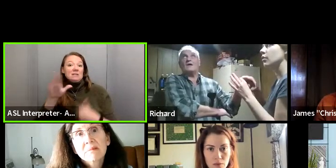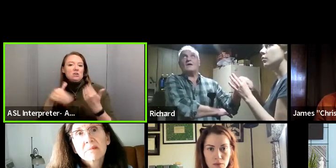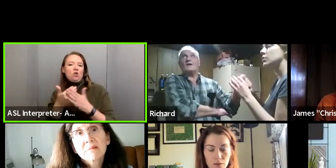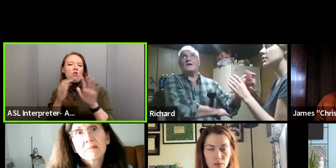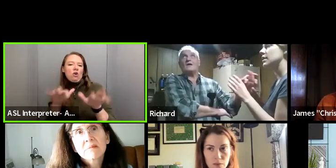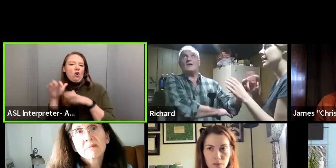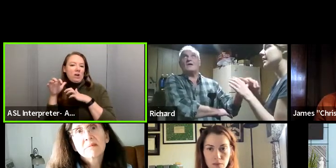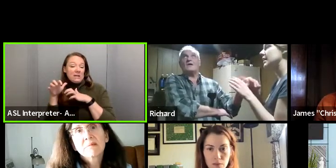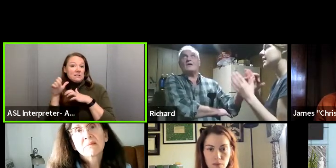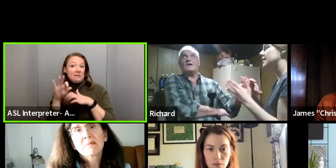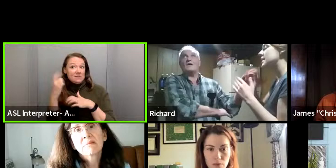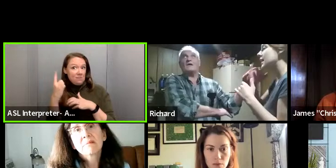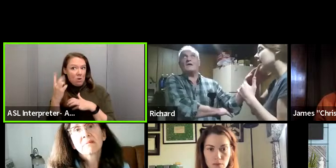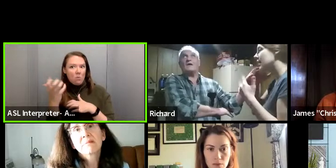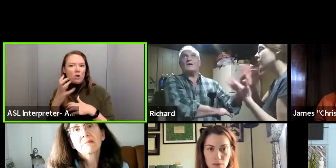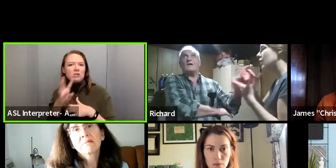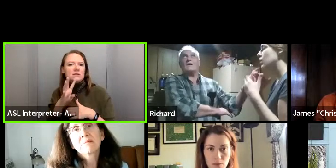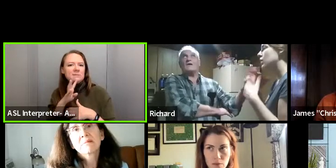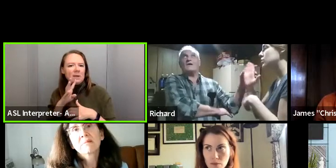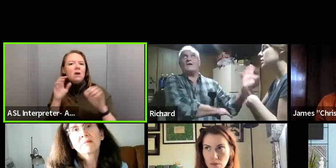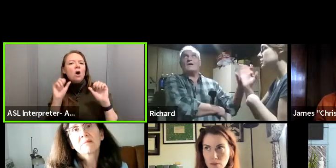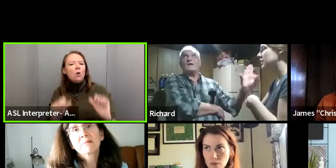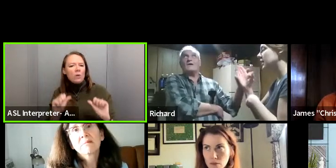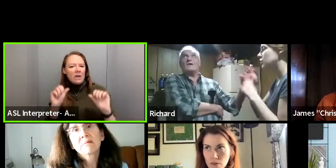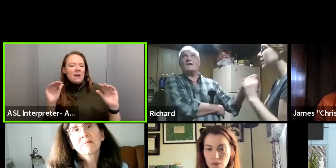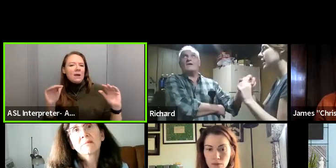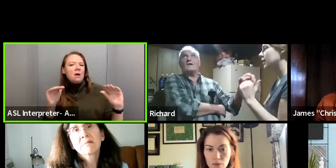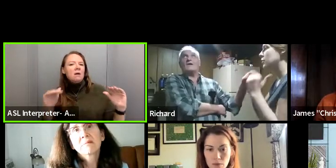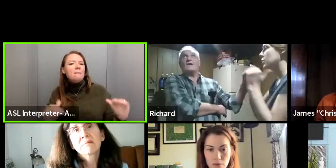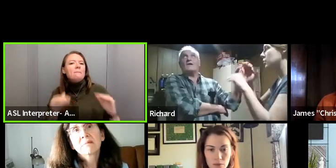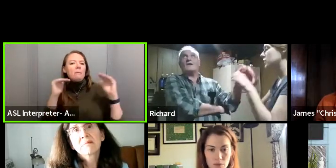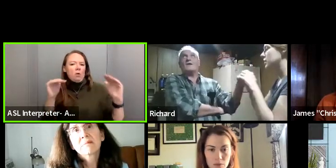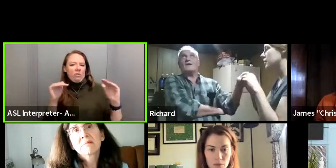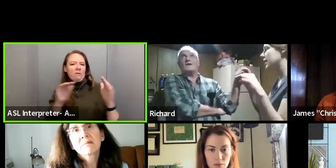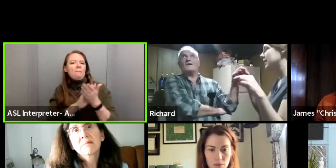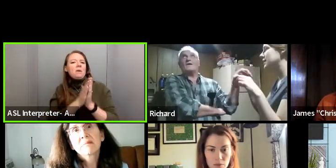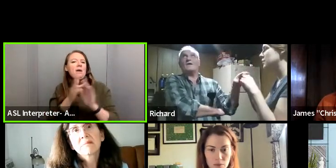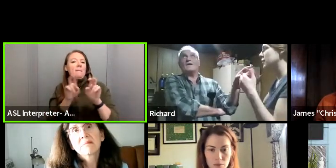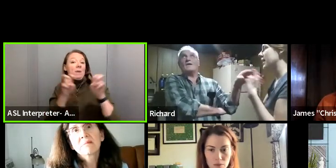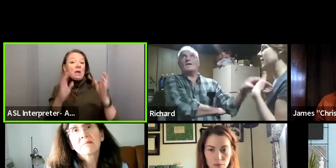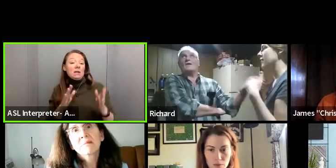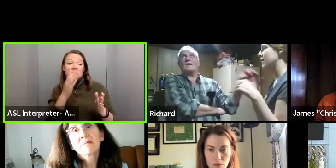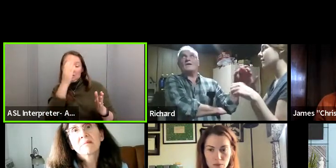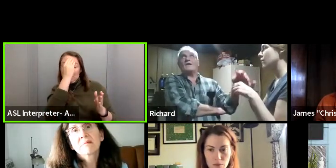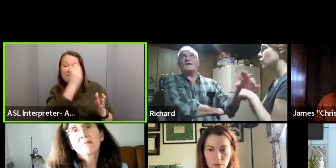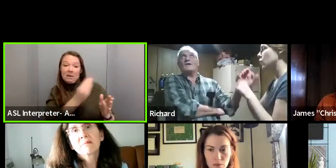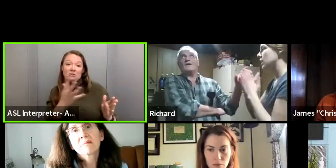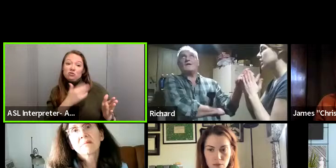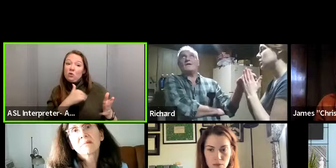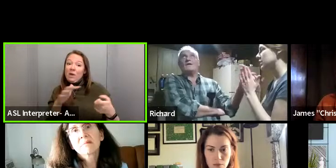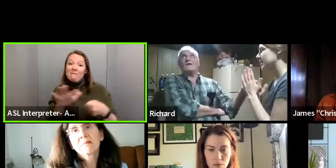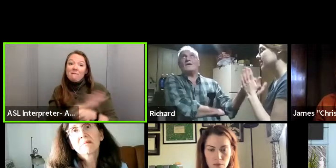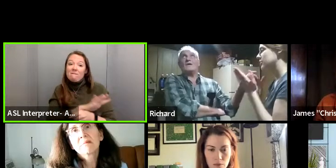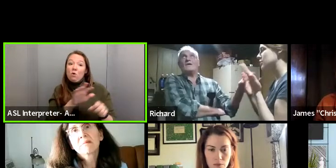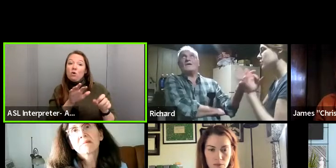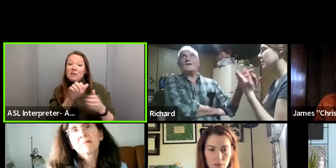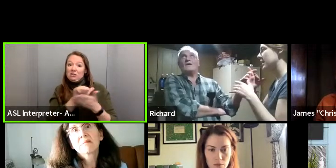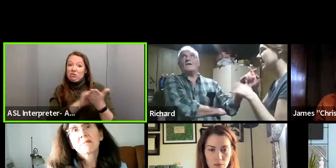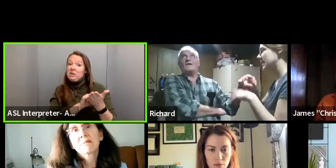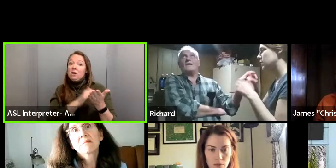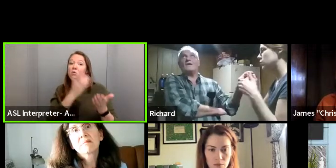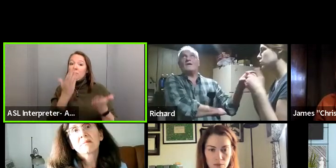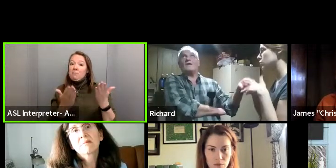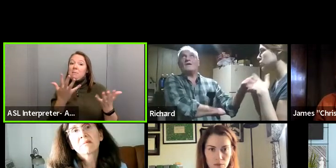particularly want to speak, we can always move them over to panelists. But I do want to say we have a pretty full agenda, so we might want to think about getting